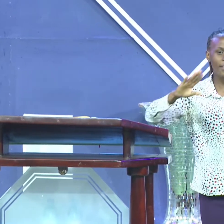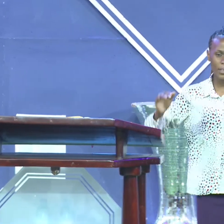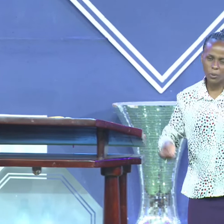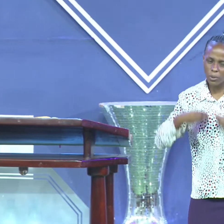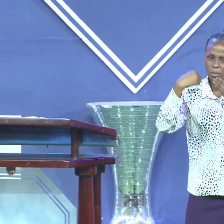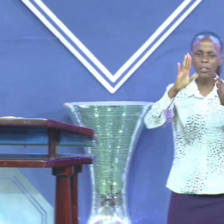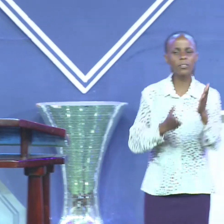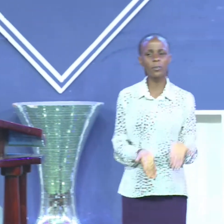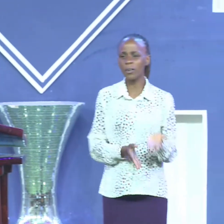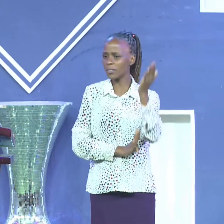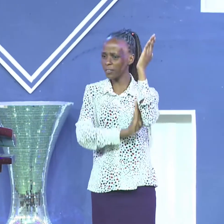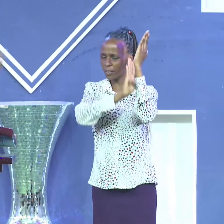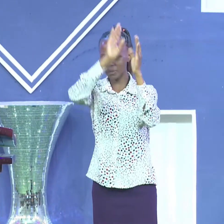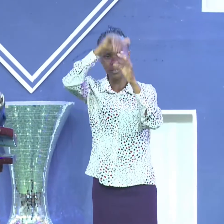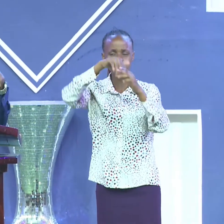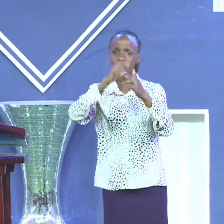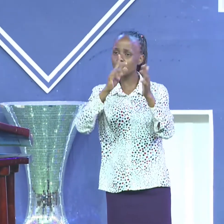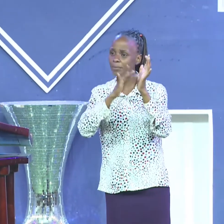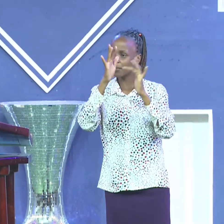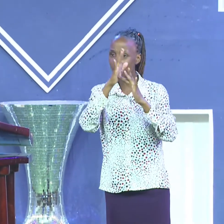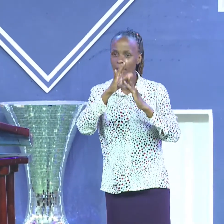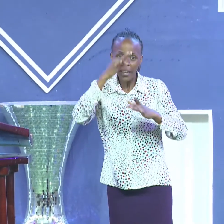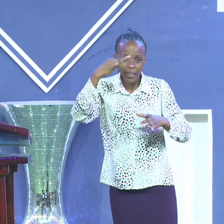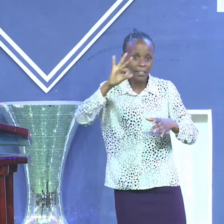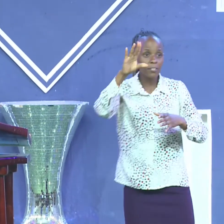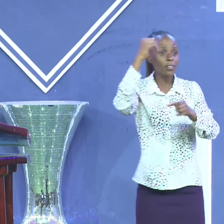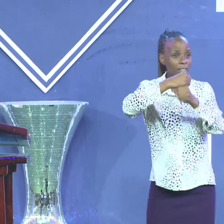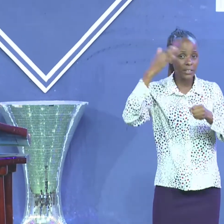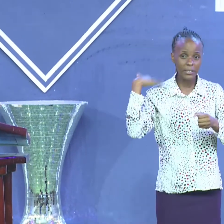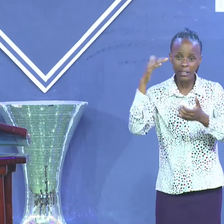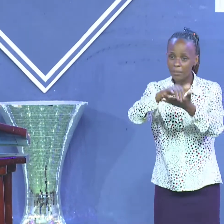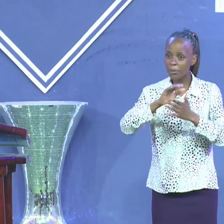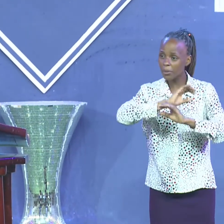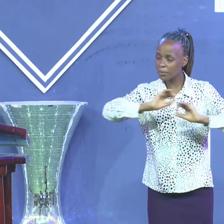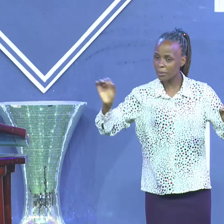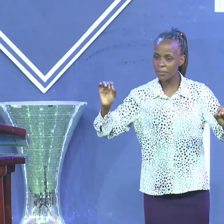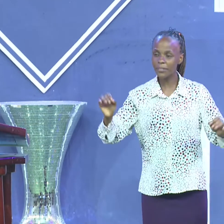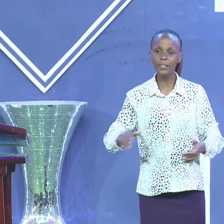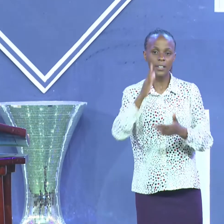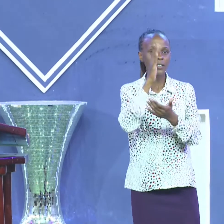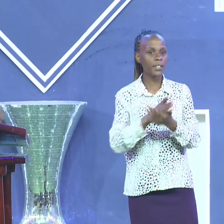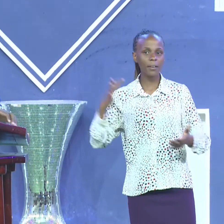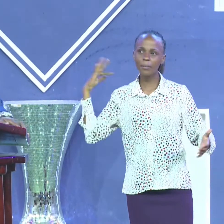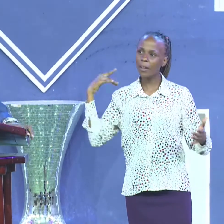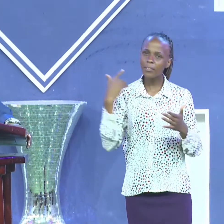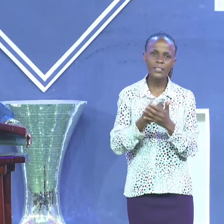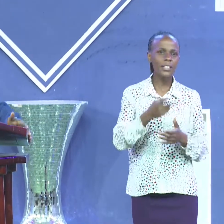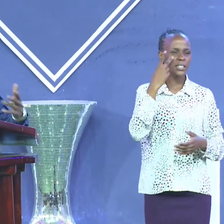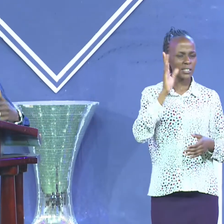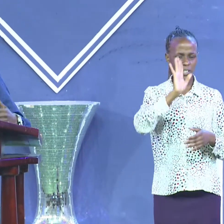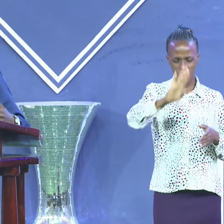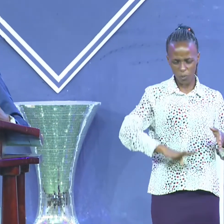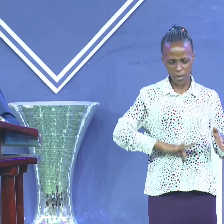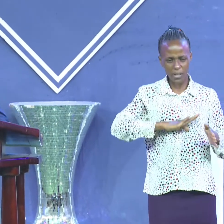department that you're promoting in Jesus' name. If your sister and you're not yet married, some